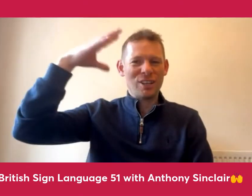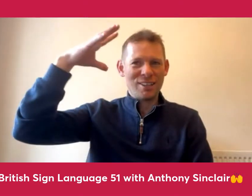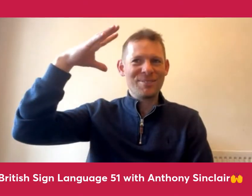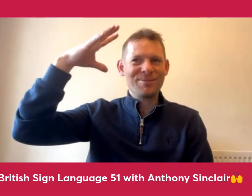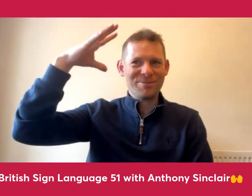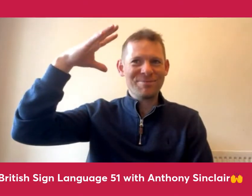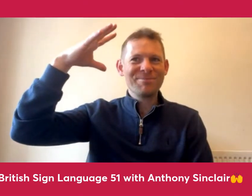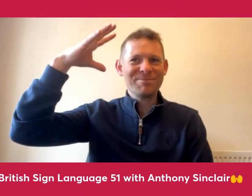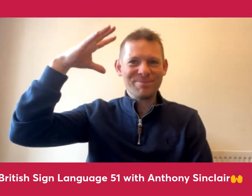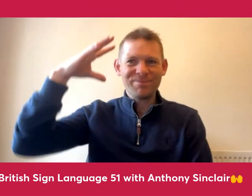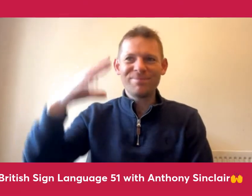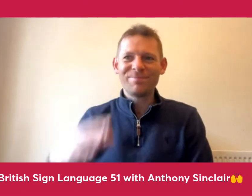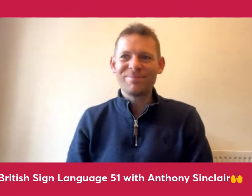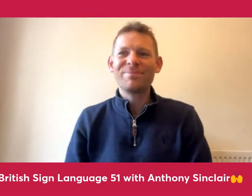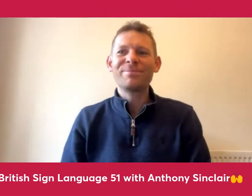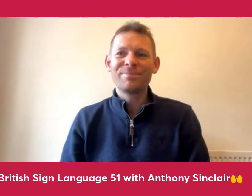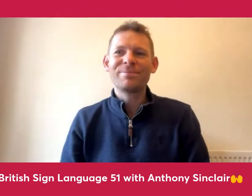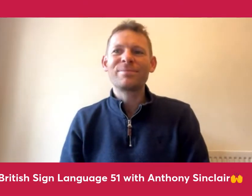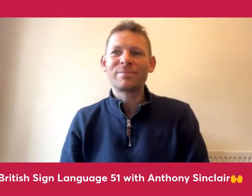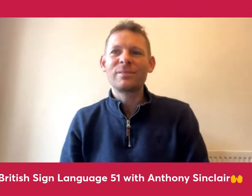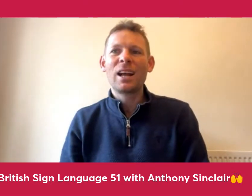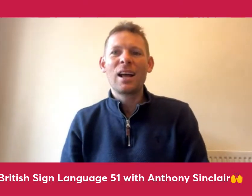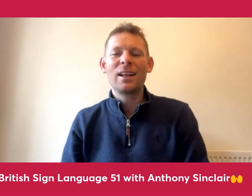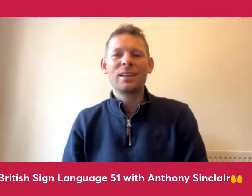We must have sunshine.